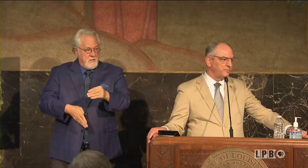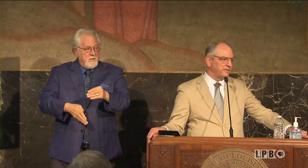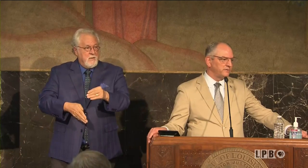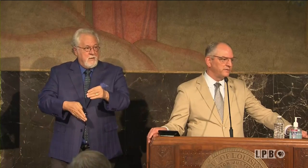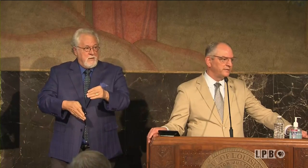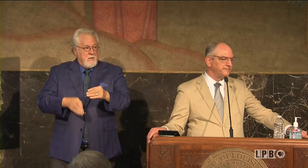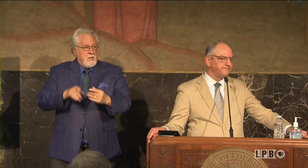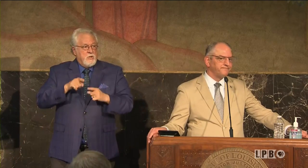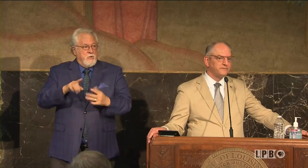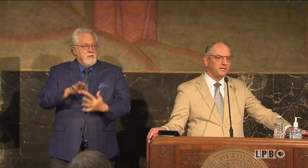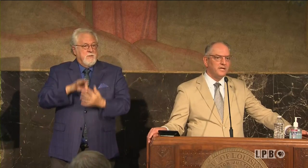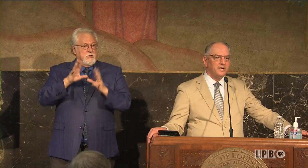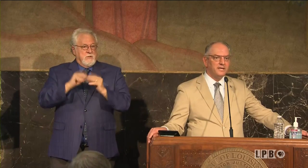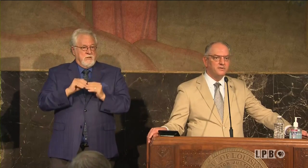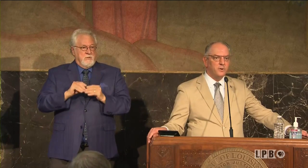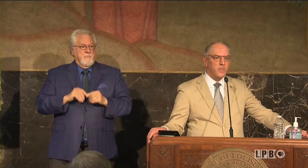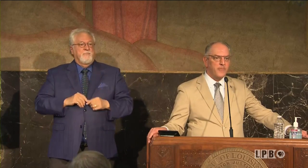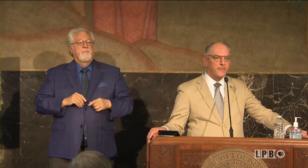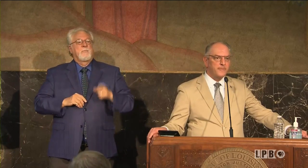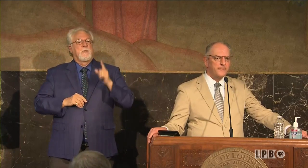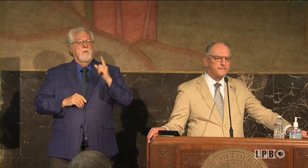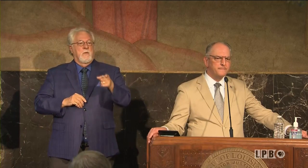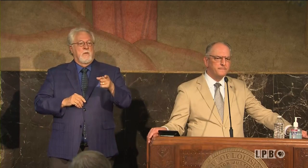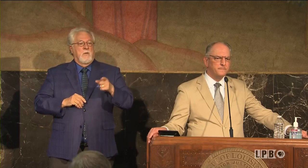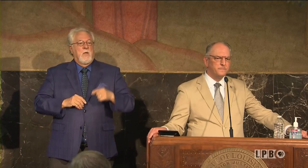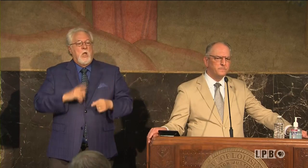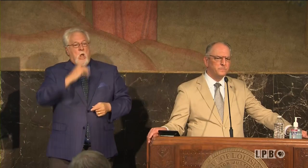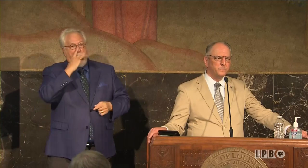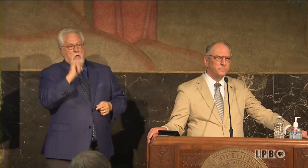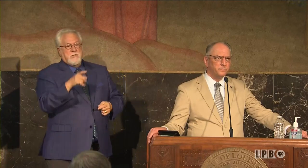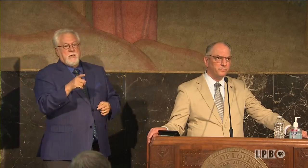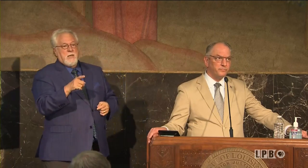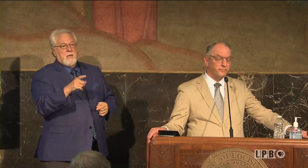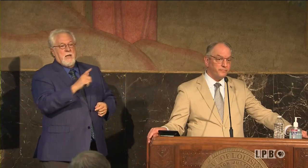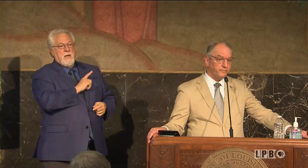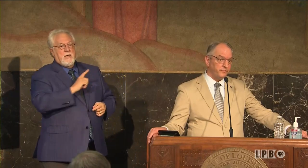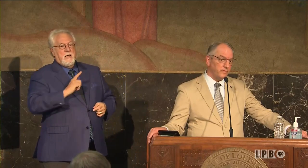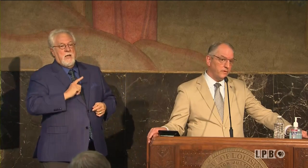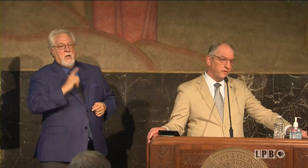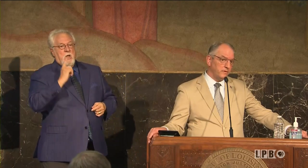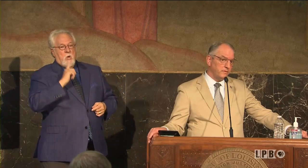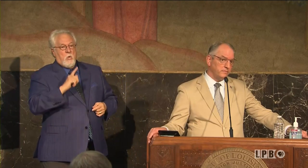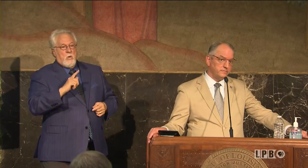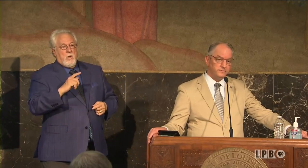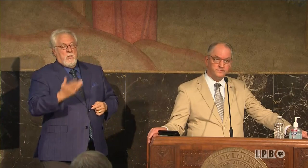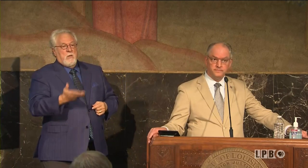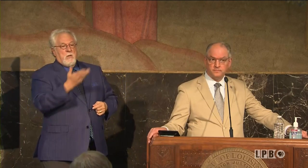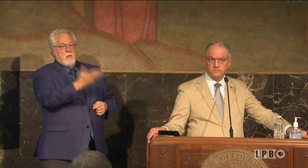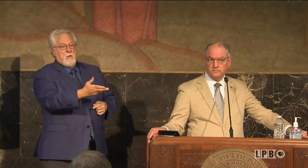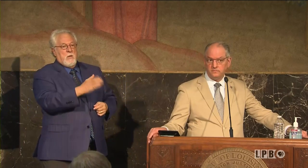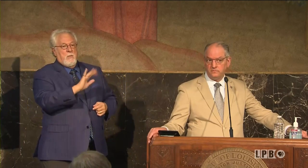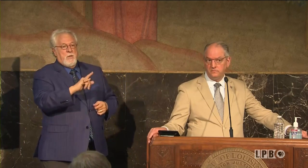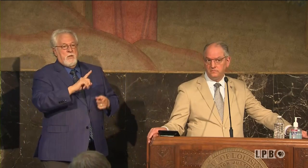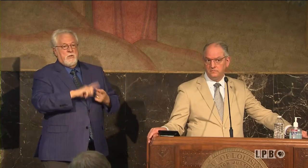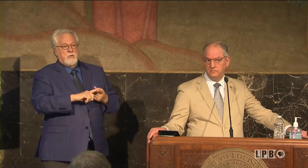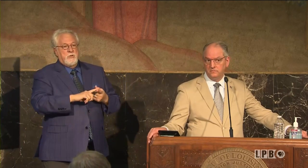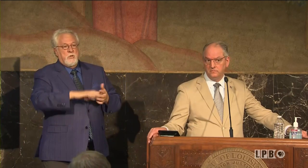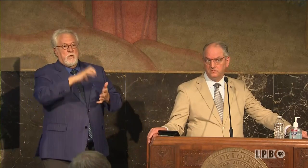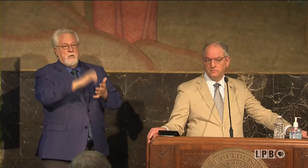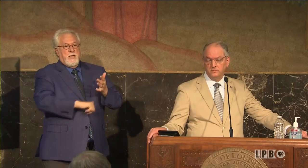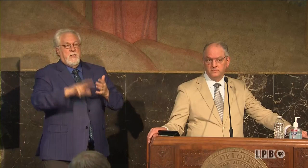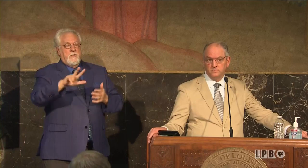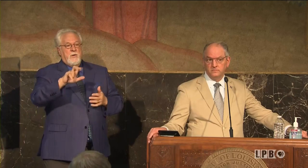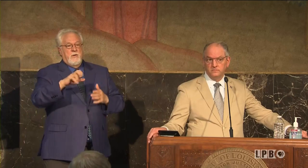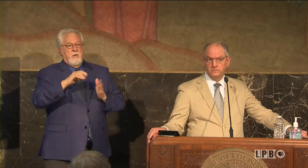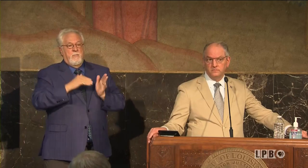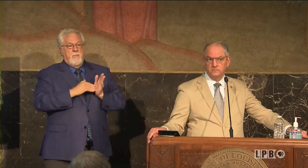the special session. Yes, sir. Governor, it looks like the legislature is going to put on a bill on your desk that would take the $300 million